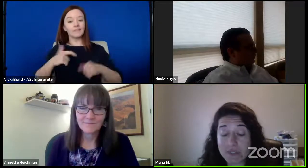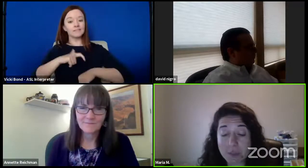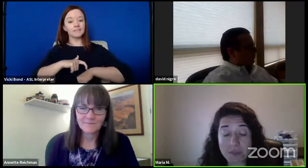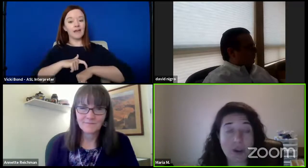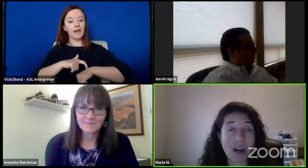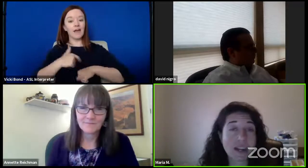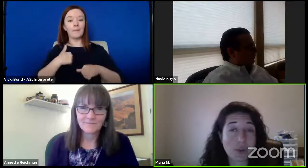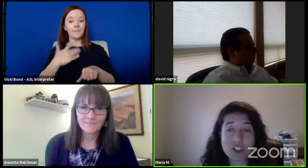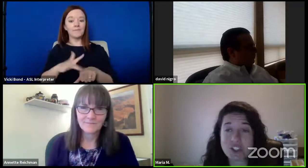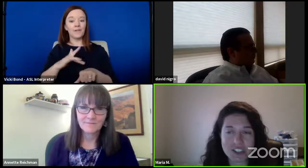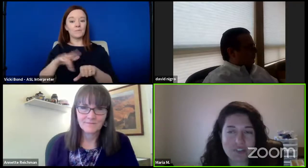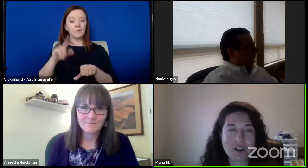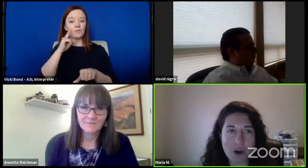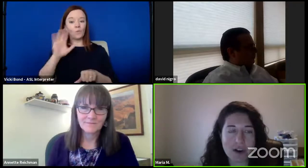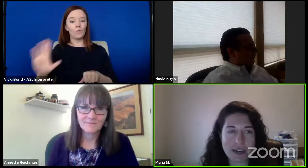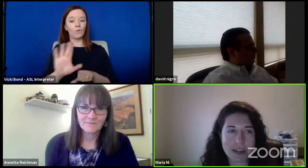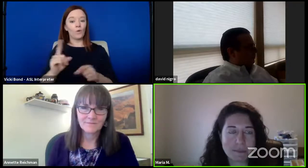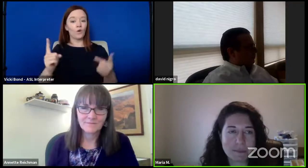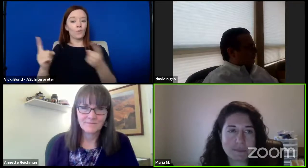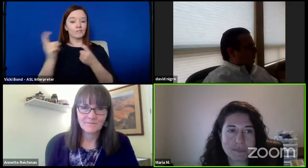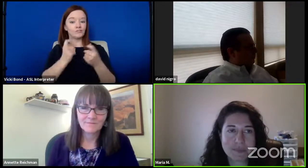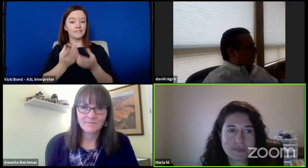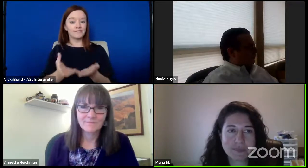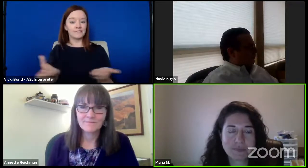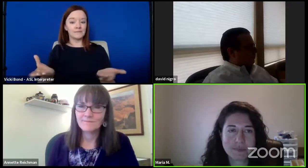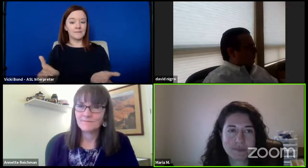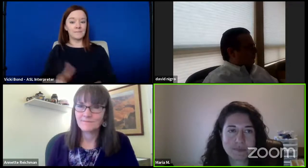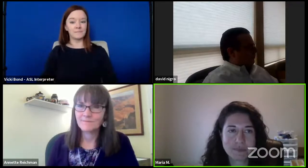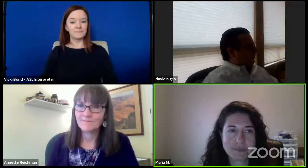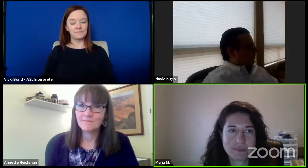myself available for any questions if there are any.